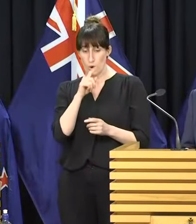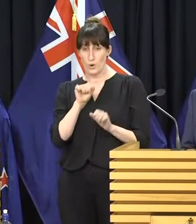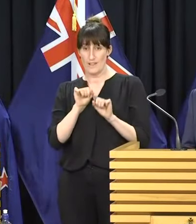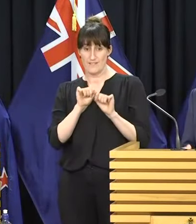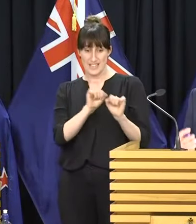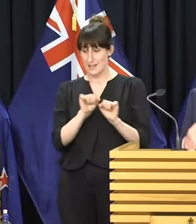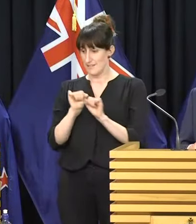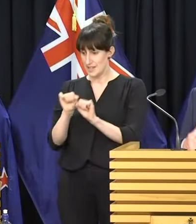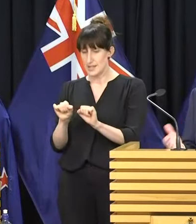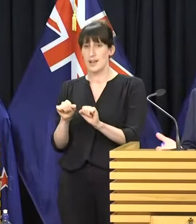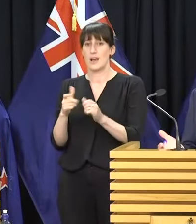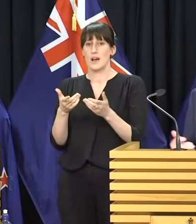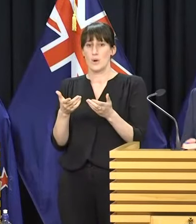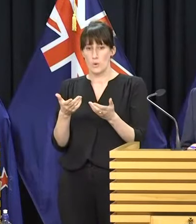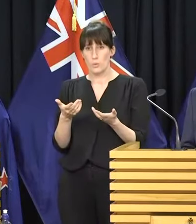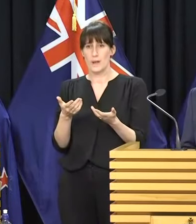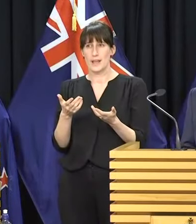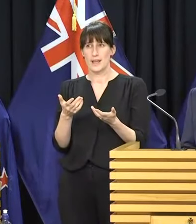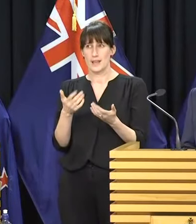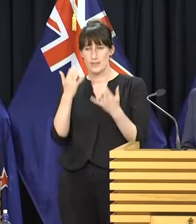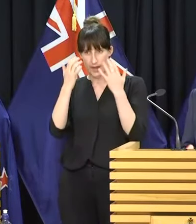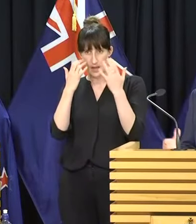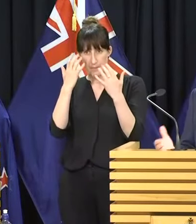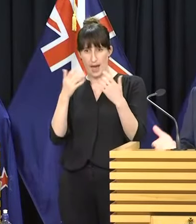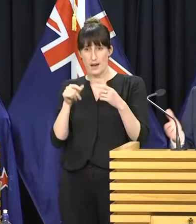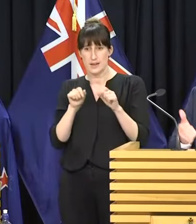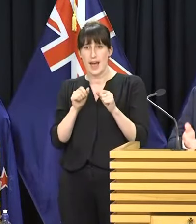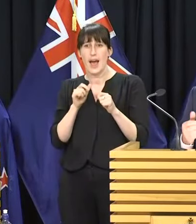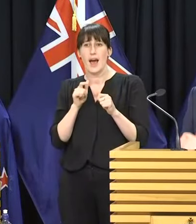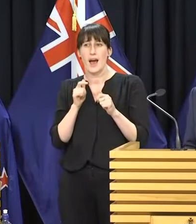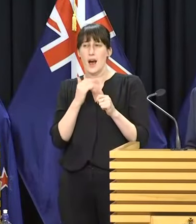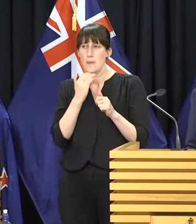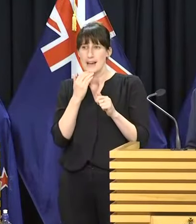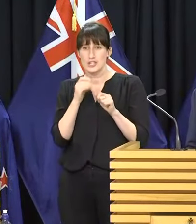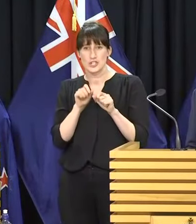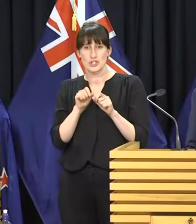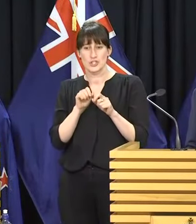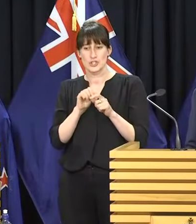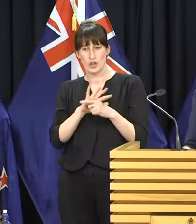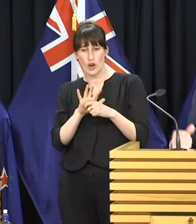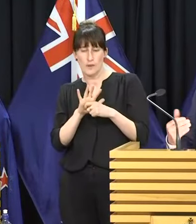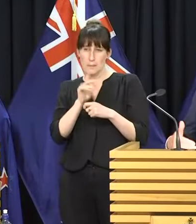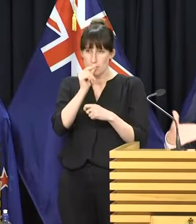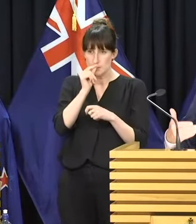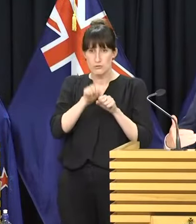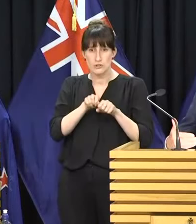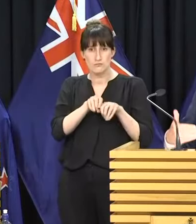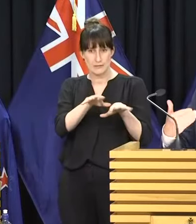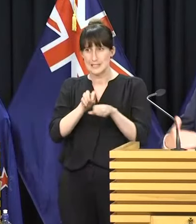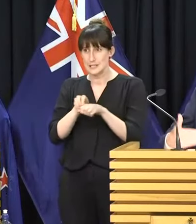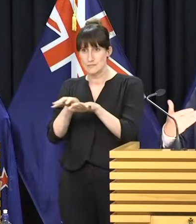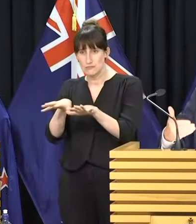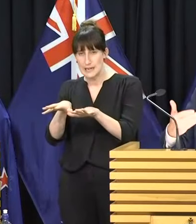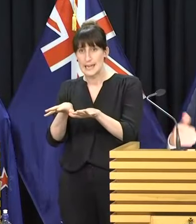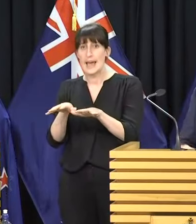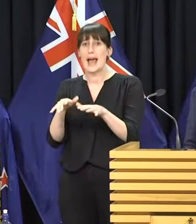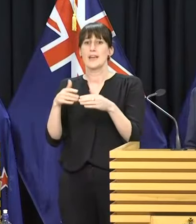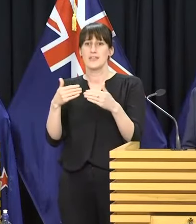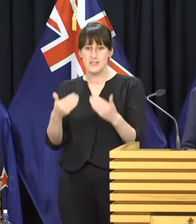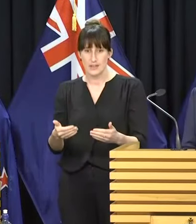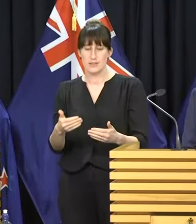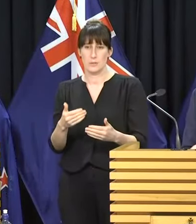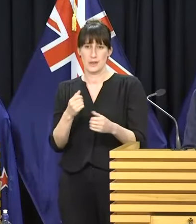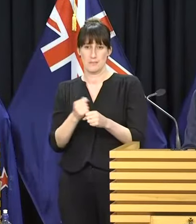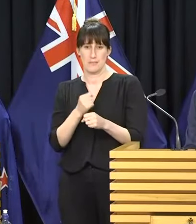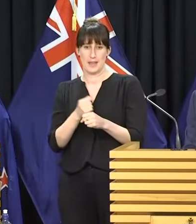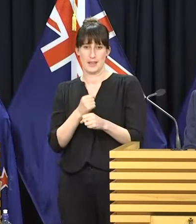inform a decision about whether an alert level change is necessary or whether other public health measures could be implemented as an interim